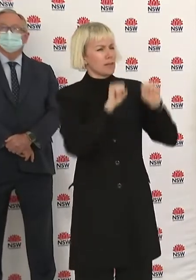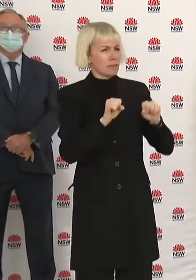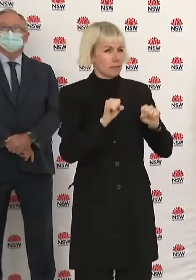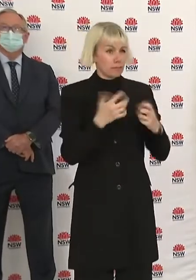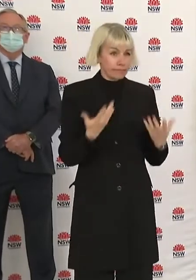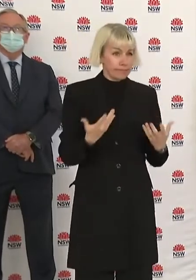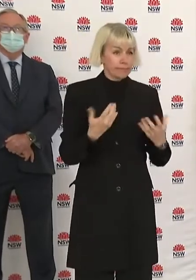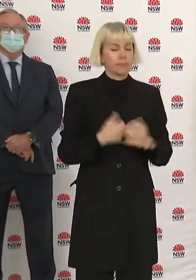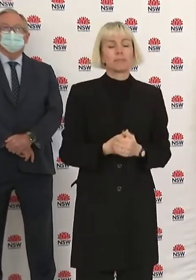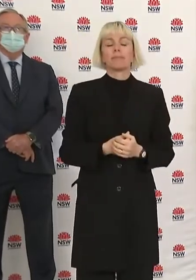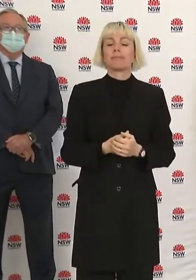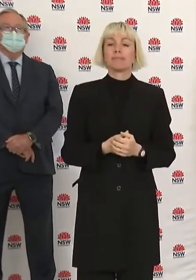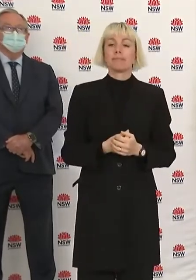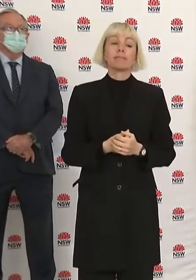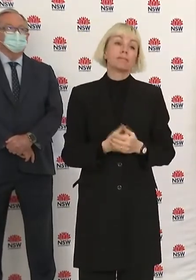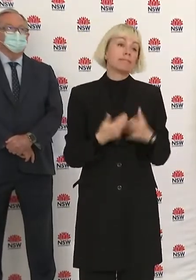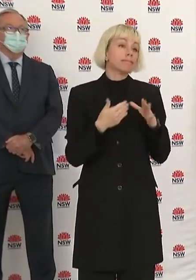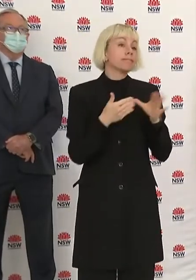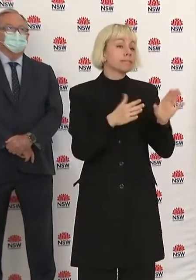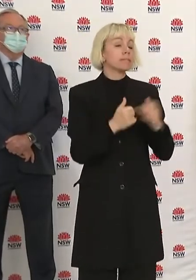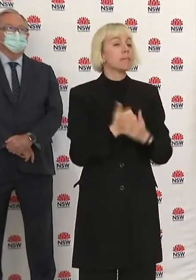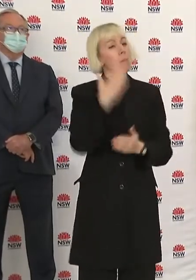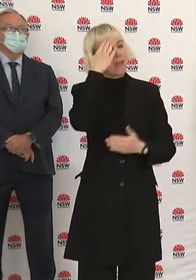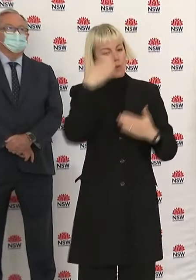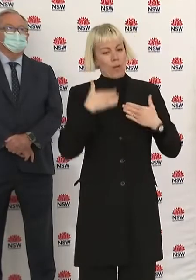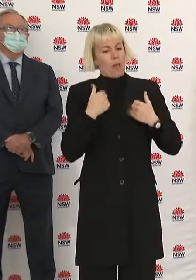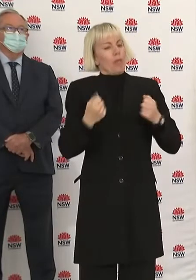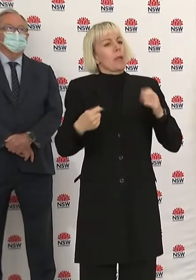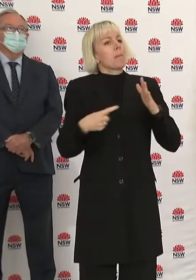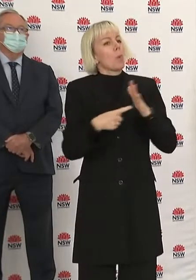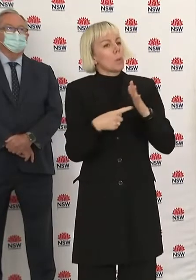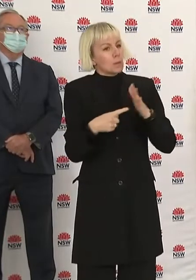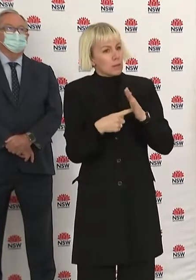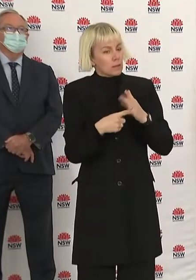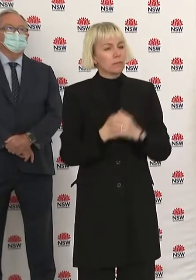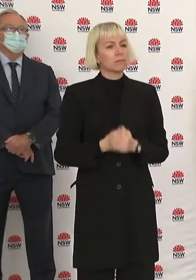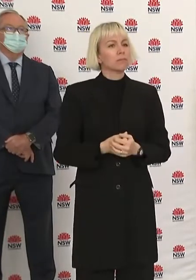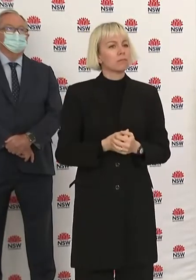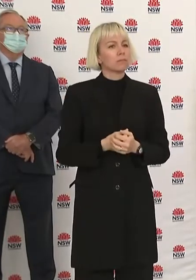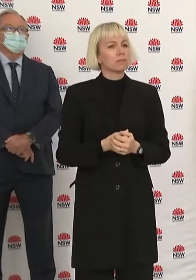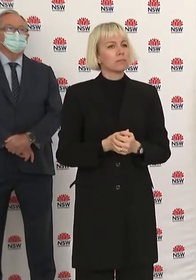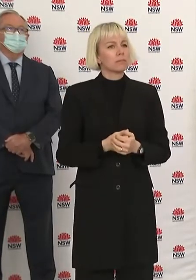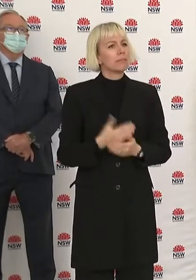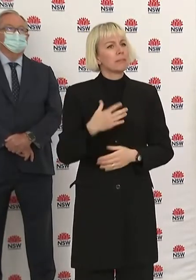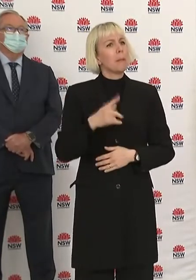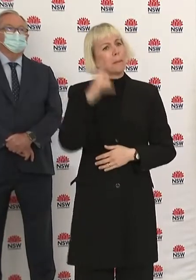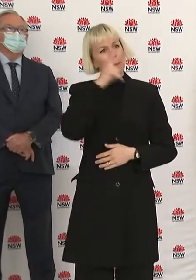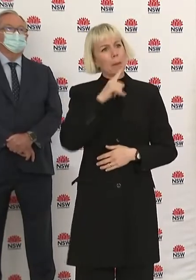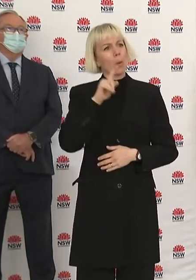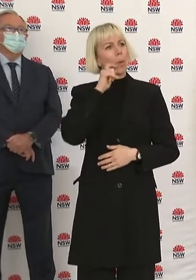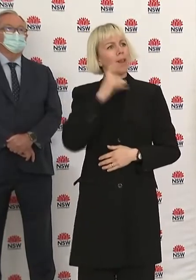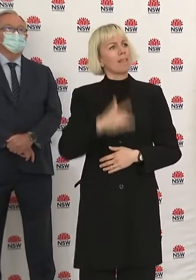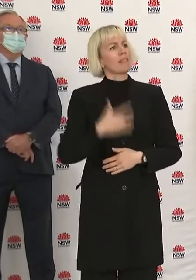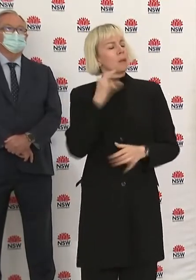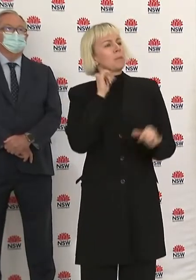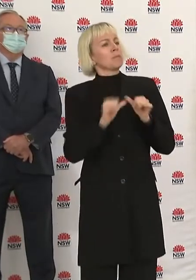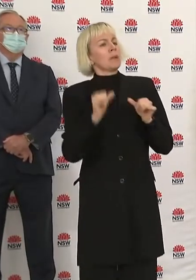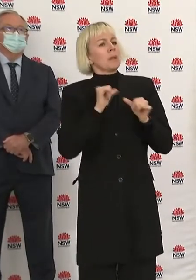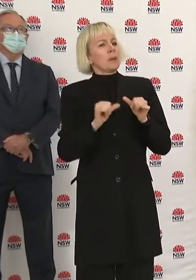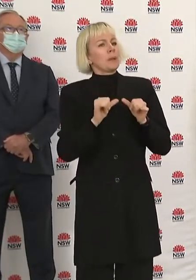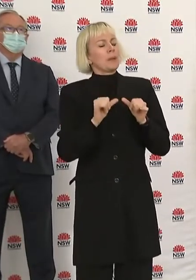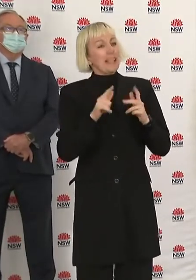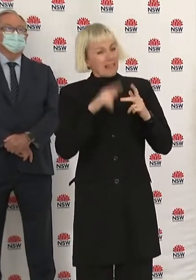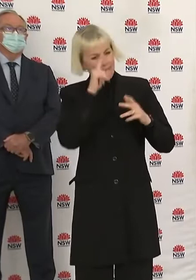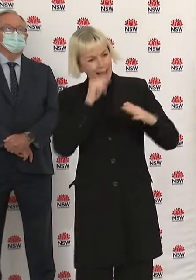and we have to have an outlet for the community to safely address mental health issues, and exercise is one of them. And the orders